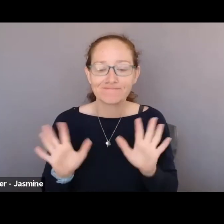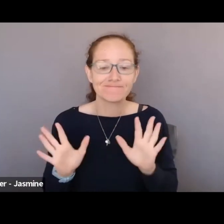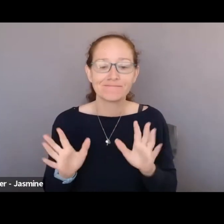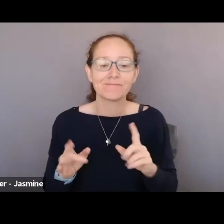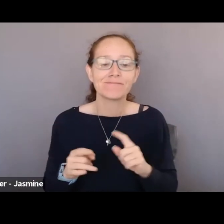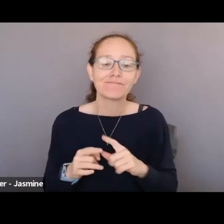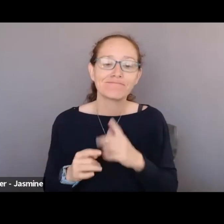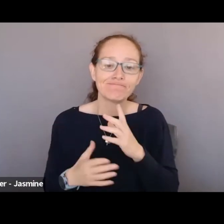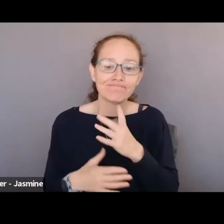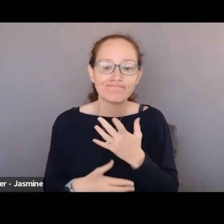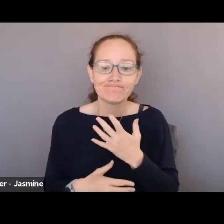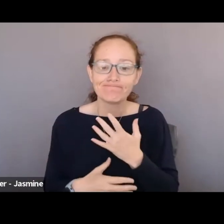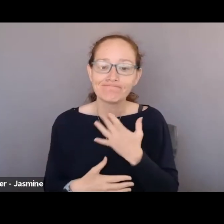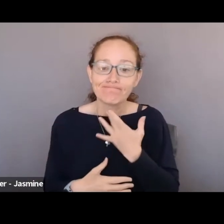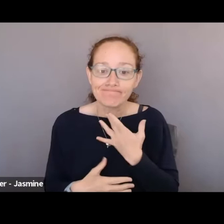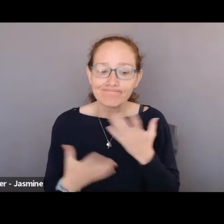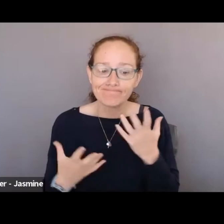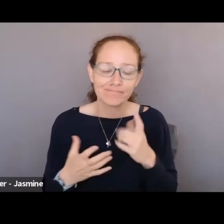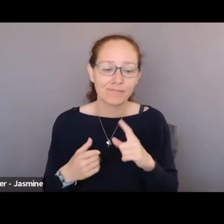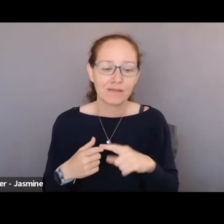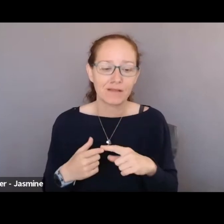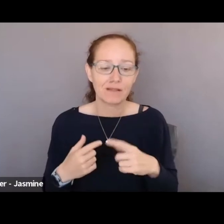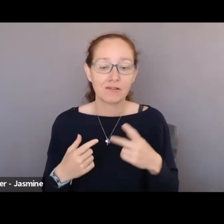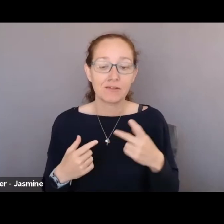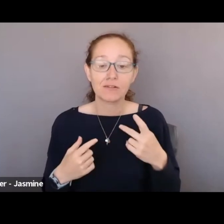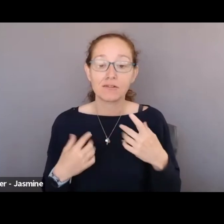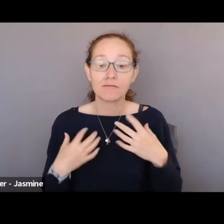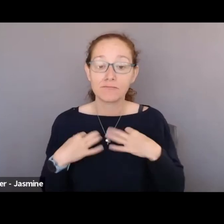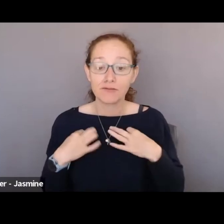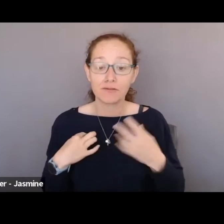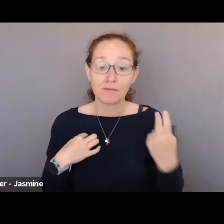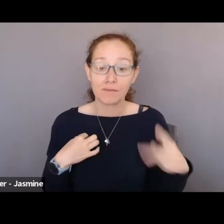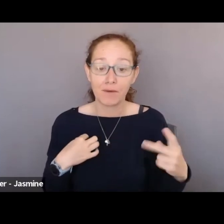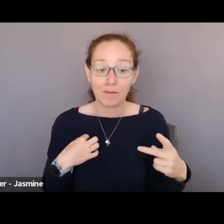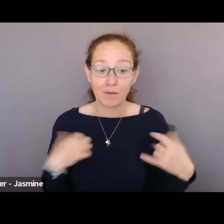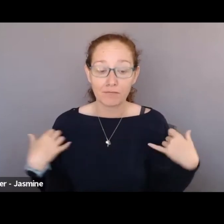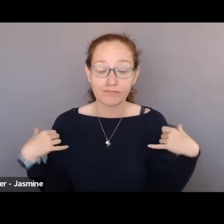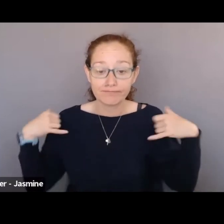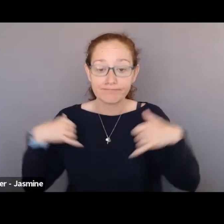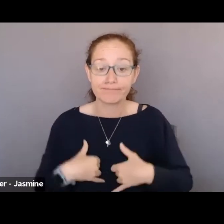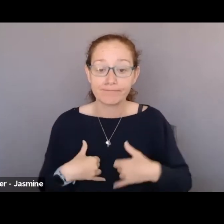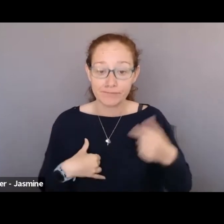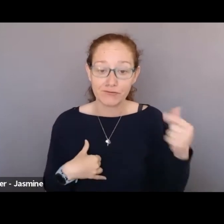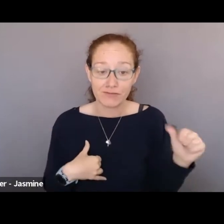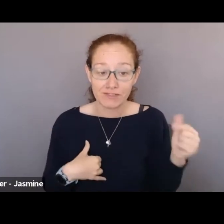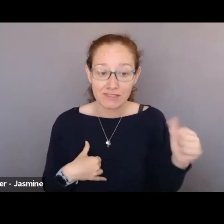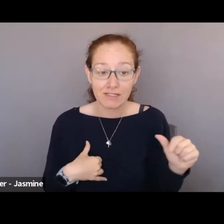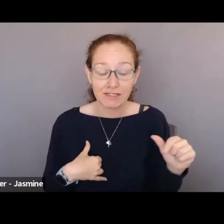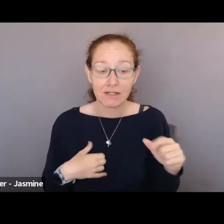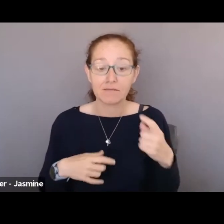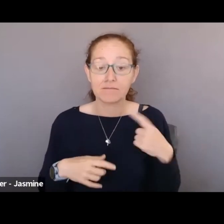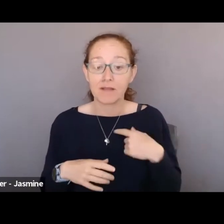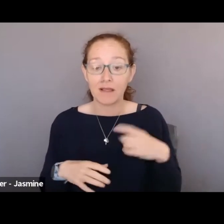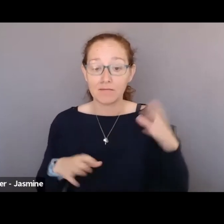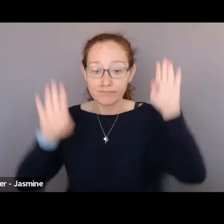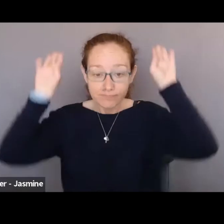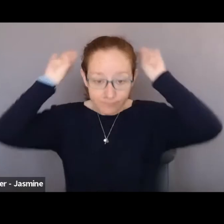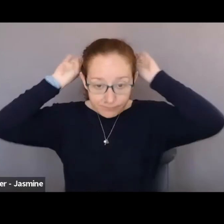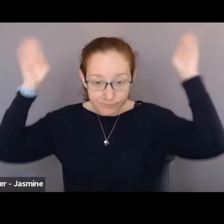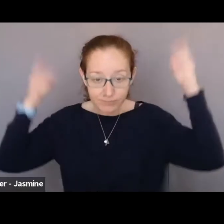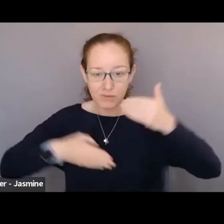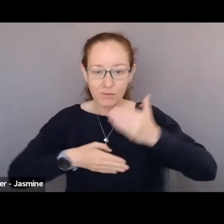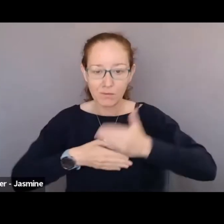green cardigan, and I'm sitting in front of some windows that there's lights kind of streaming through the shades or the